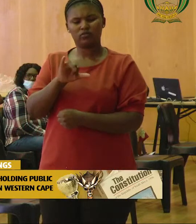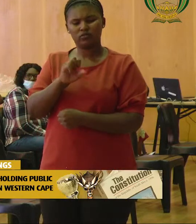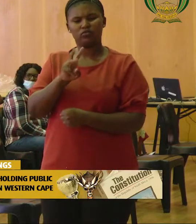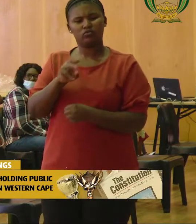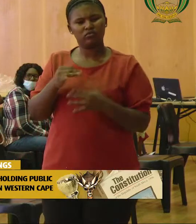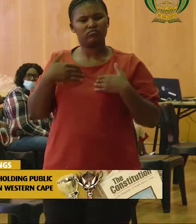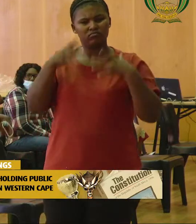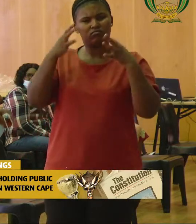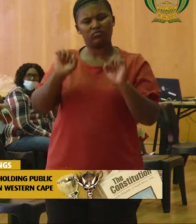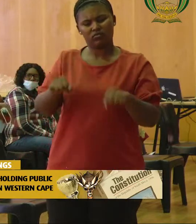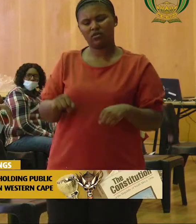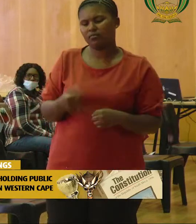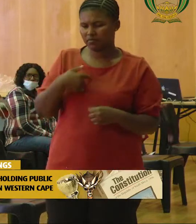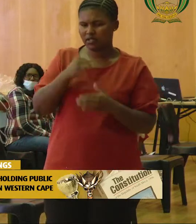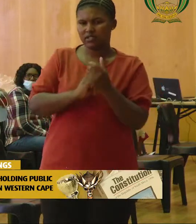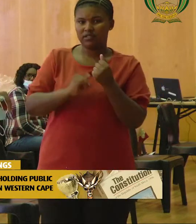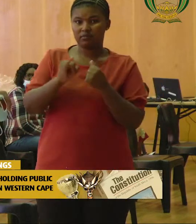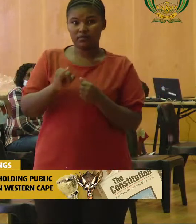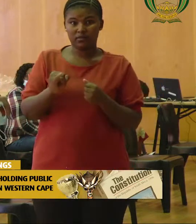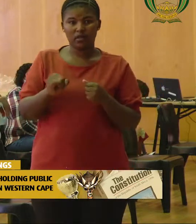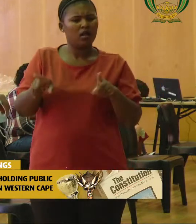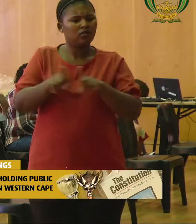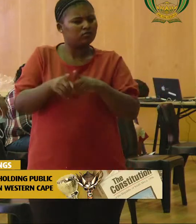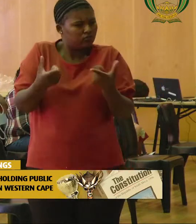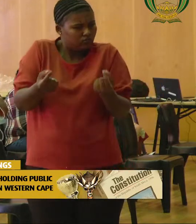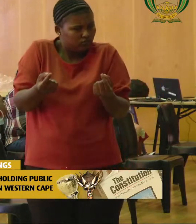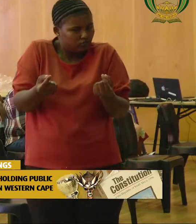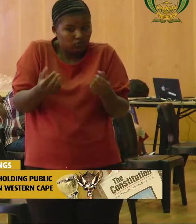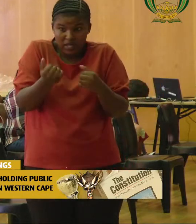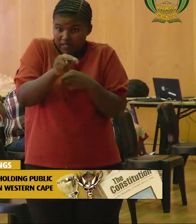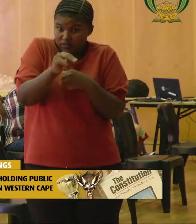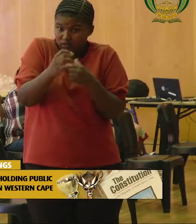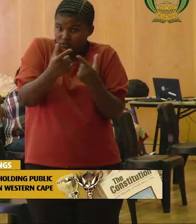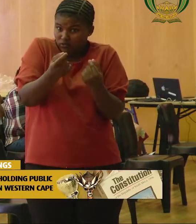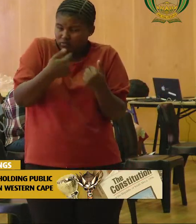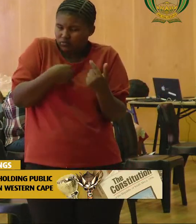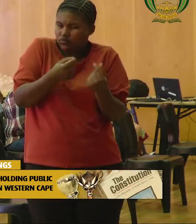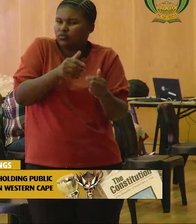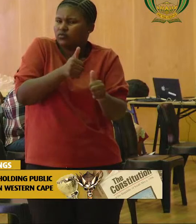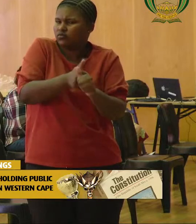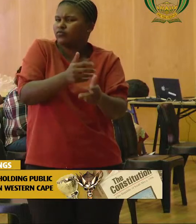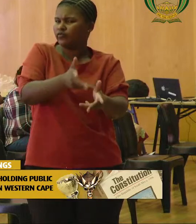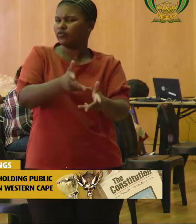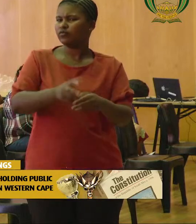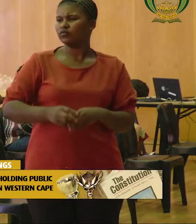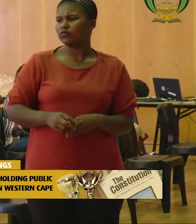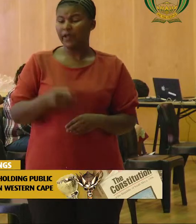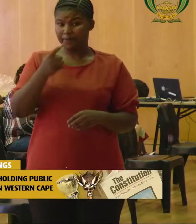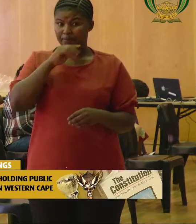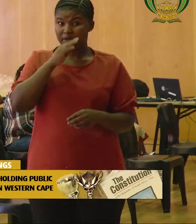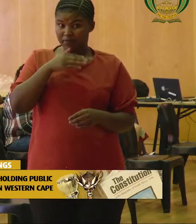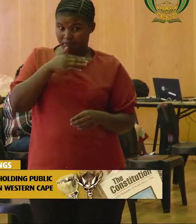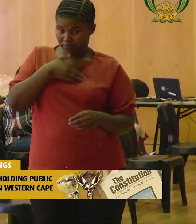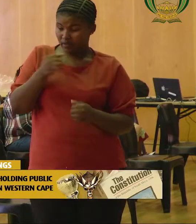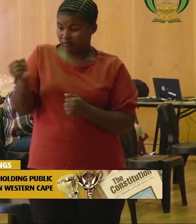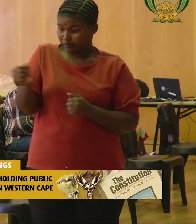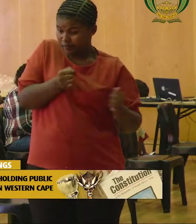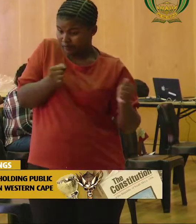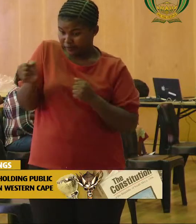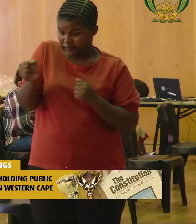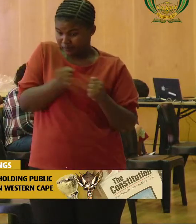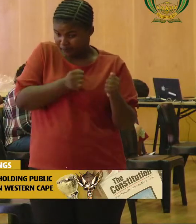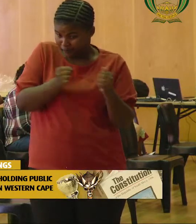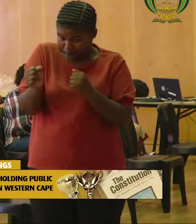do as this njengelemibutho ilawulayo ngoku. Nam ndizoqesha abantu basekhaya. Izoba